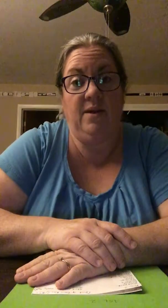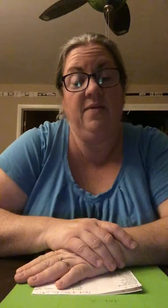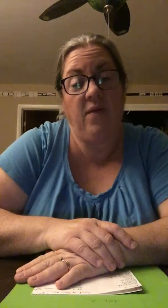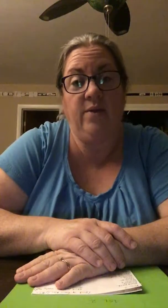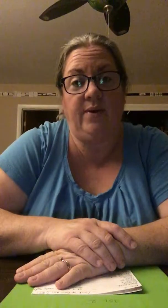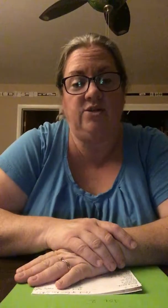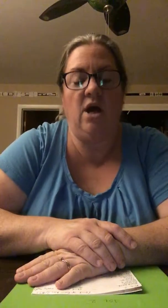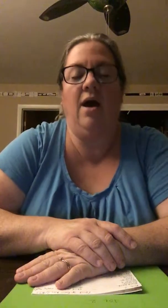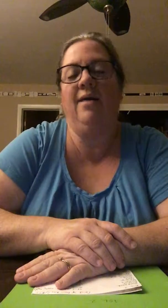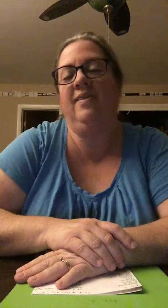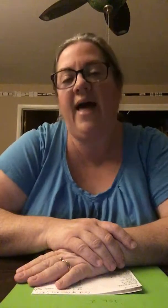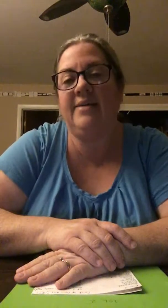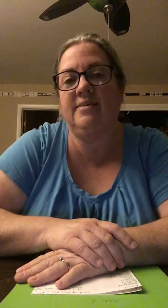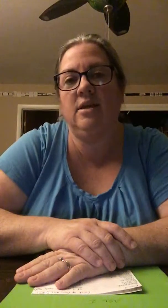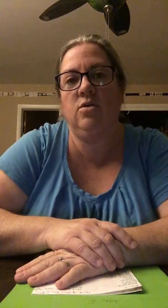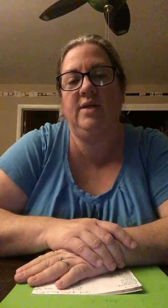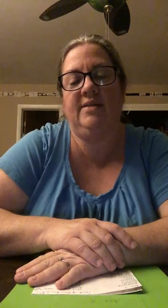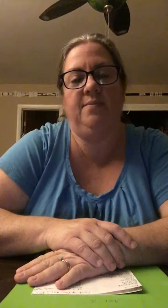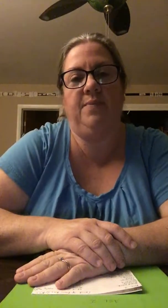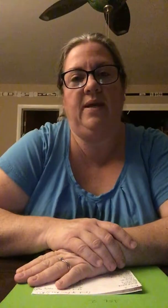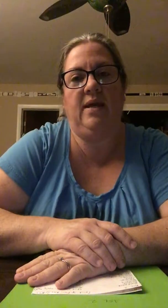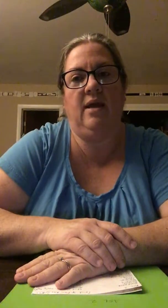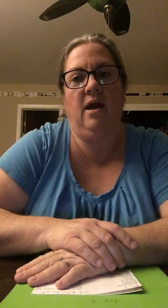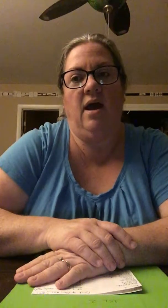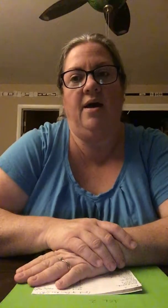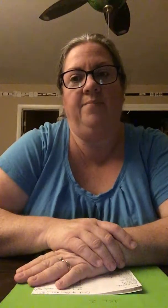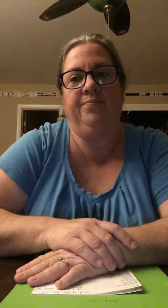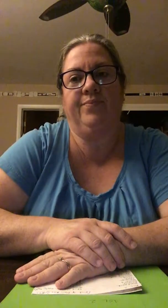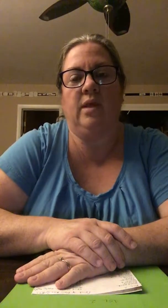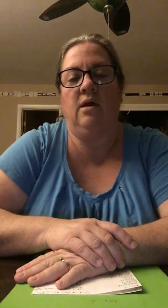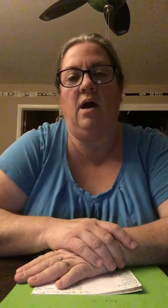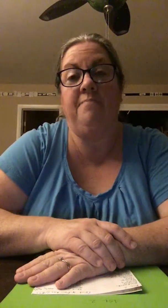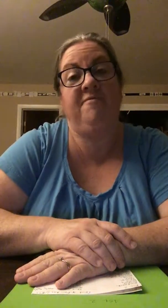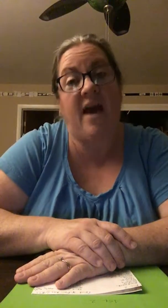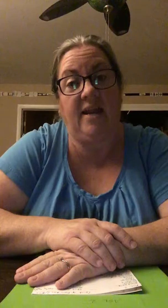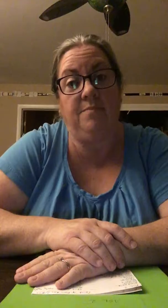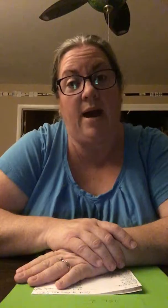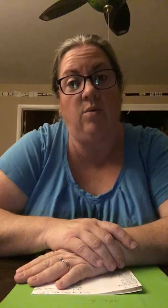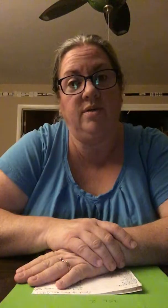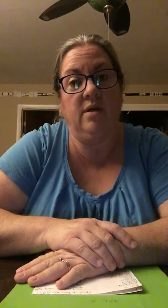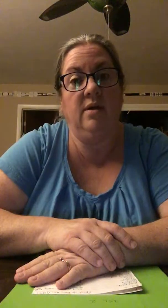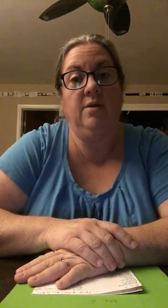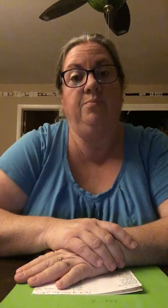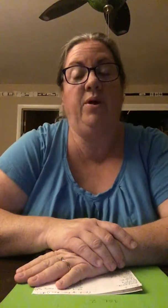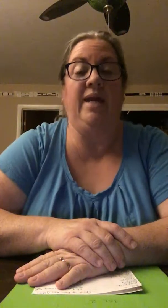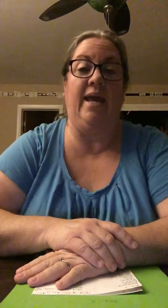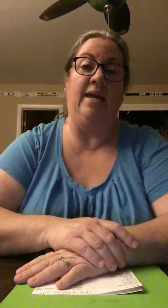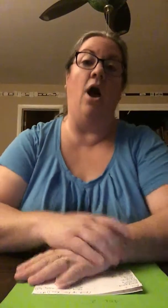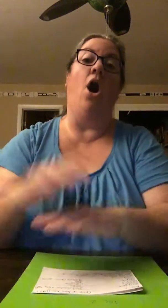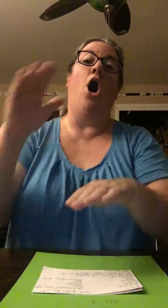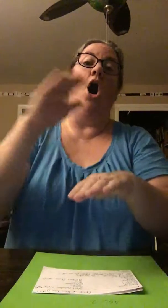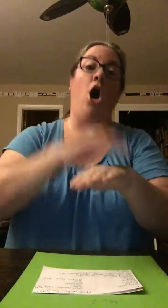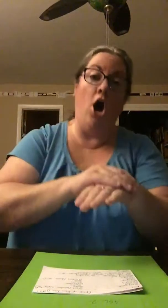in the language, unless you need to be emphatic about putting it